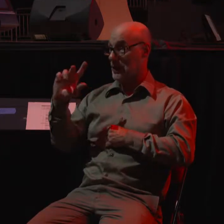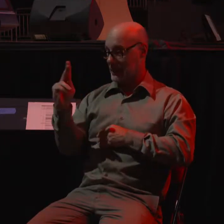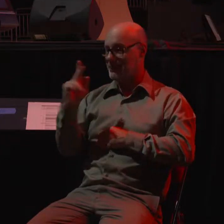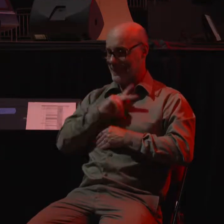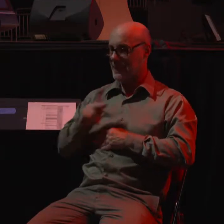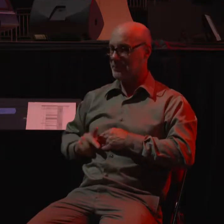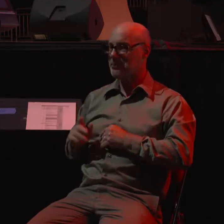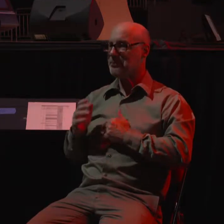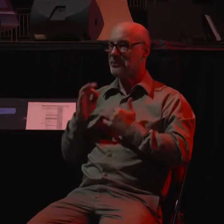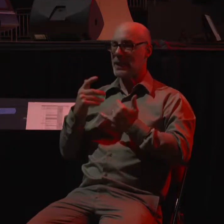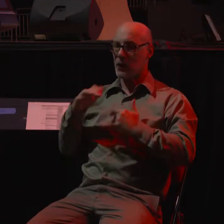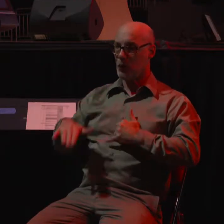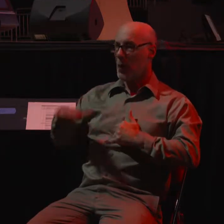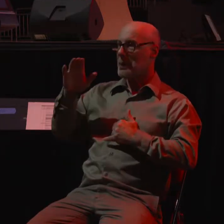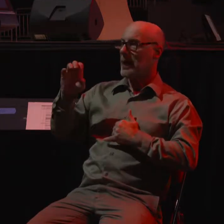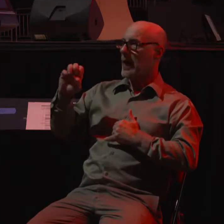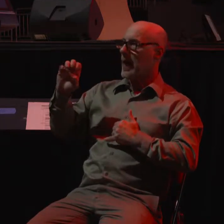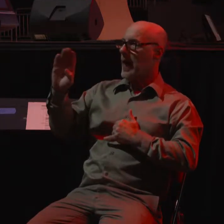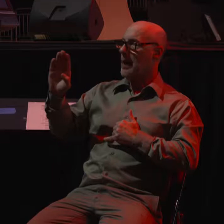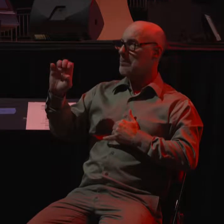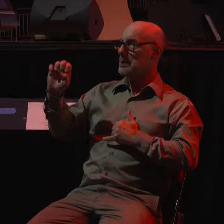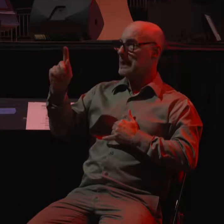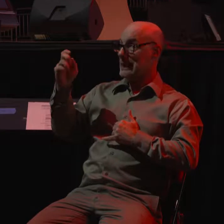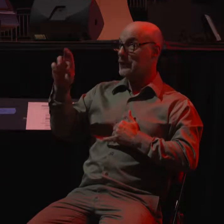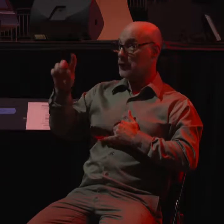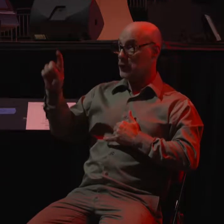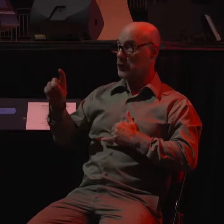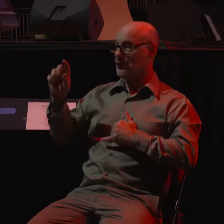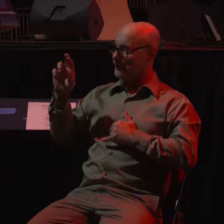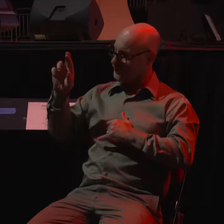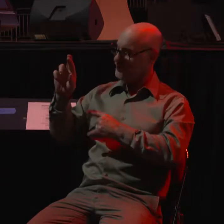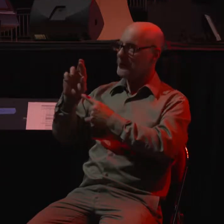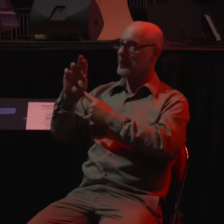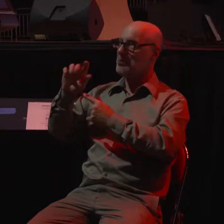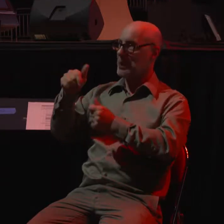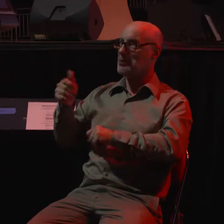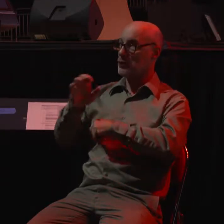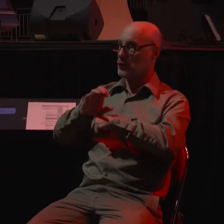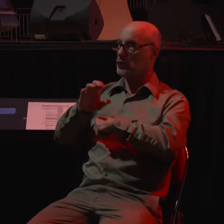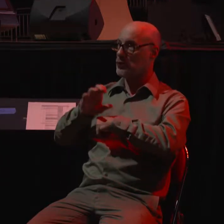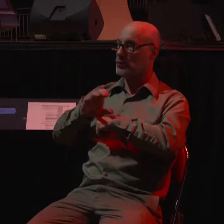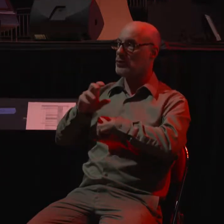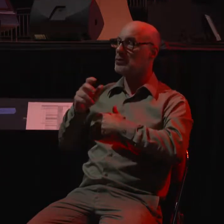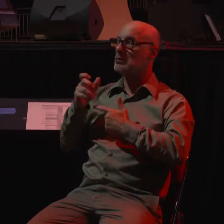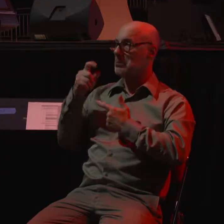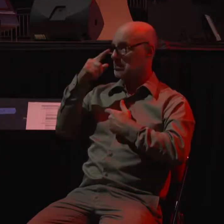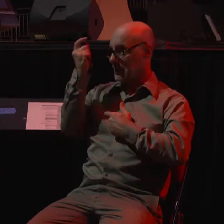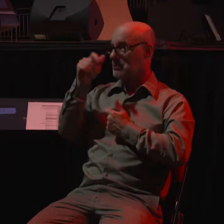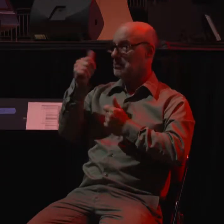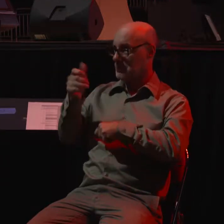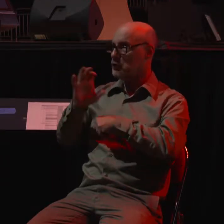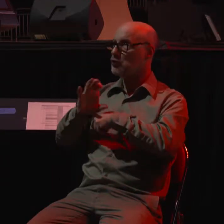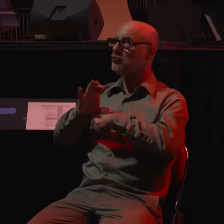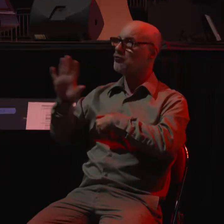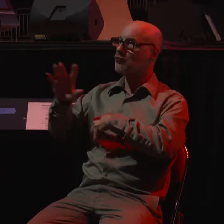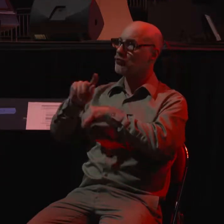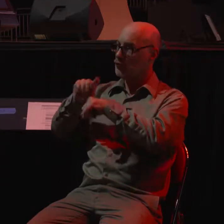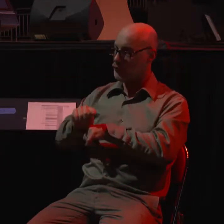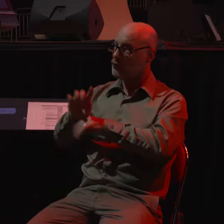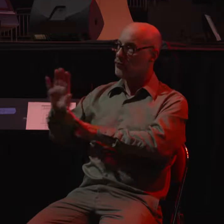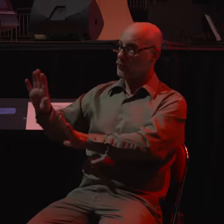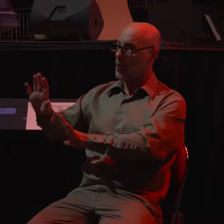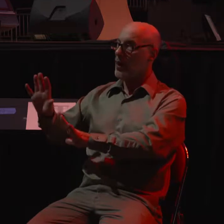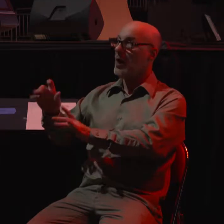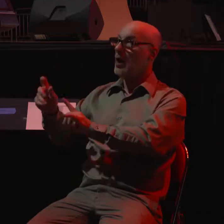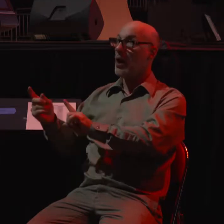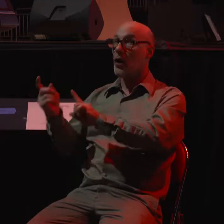MLK grew up in the Ebenezer Baptist Church. Again, a son of the Black Baptist Church and the Black Baptist Church tradition. He goes